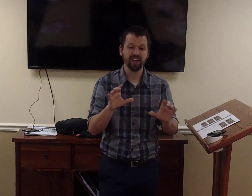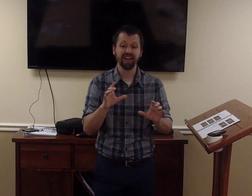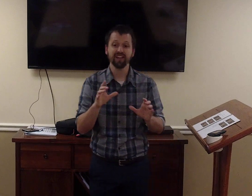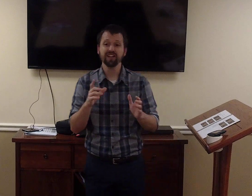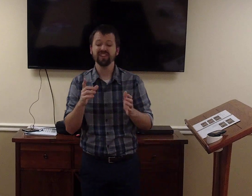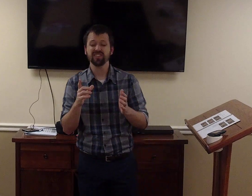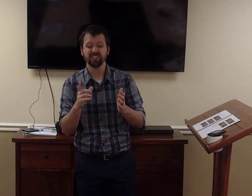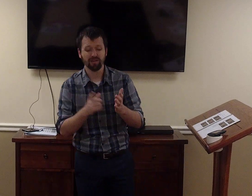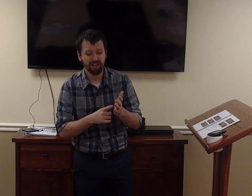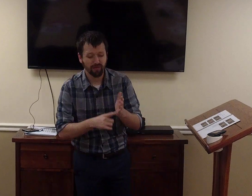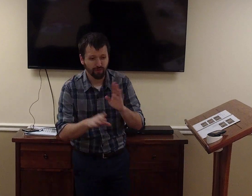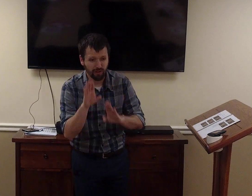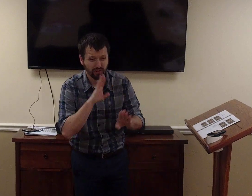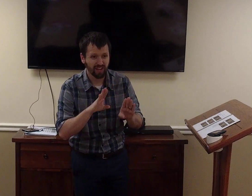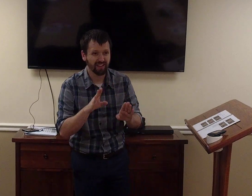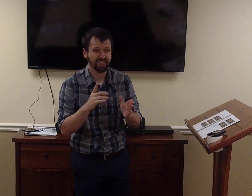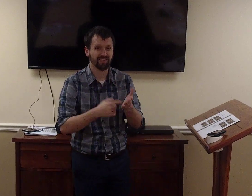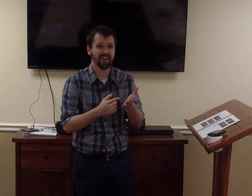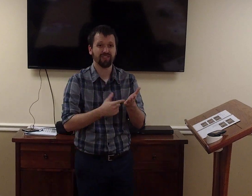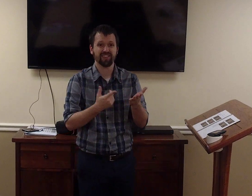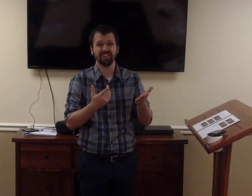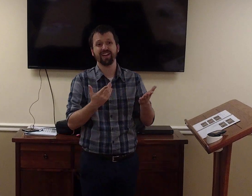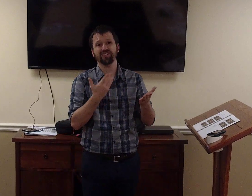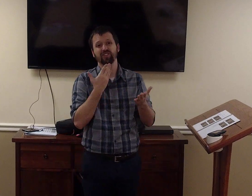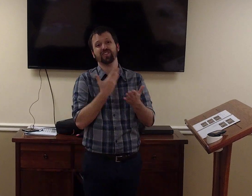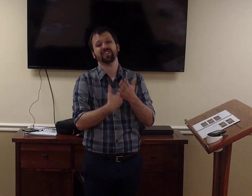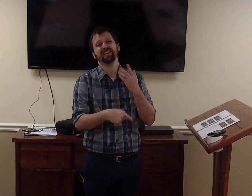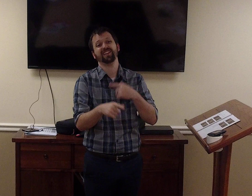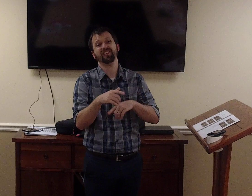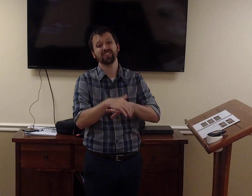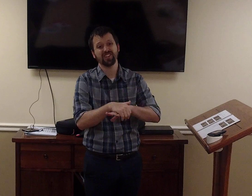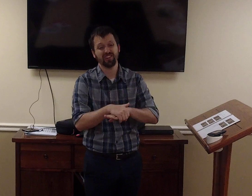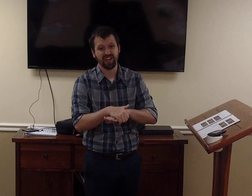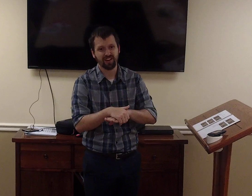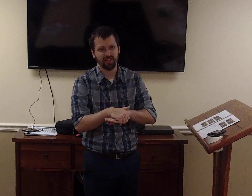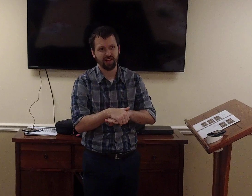that. Sometimes it's frustrating because sometimes it's not good signed English and you're kind of like,